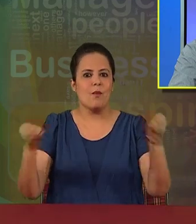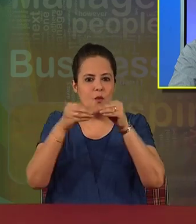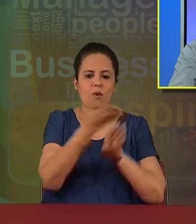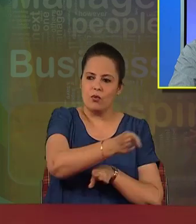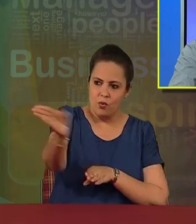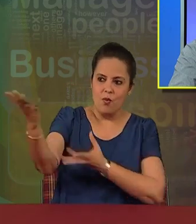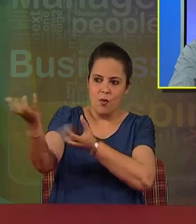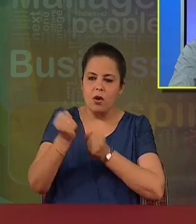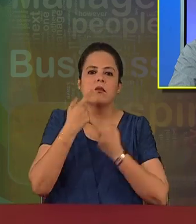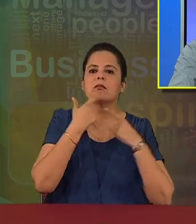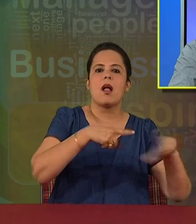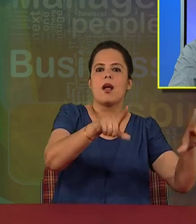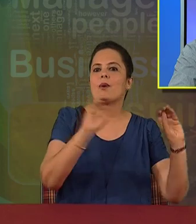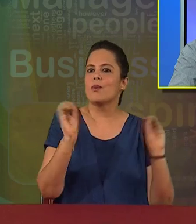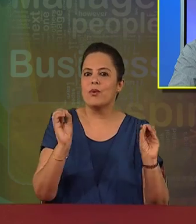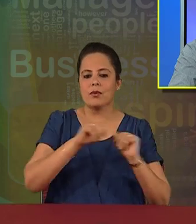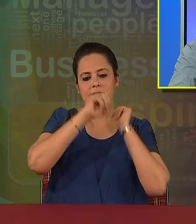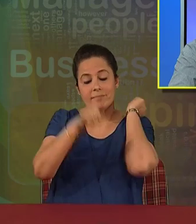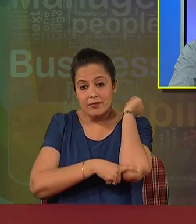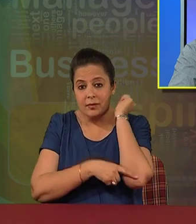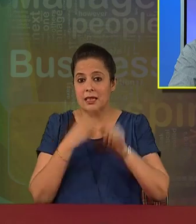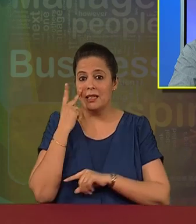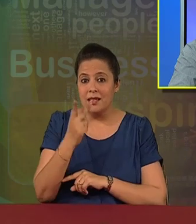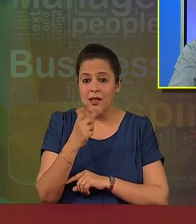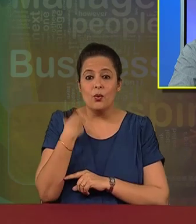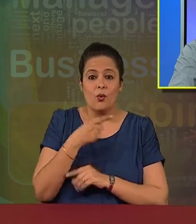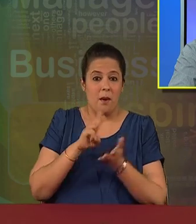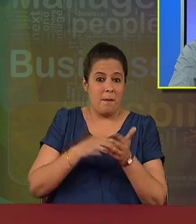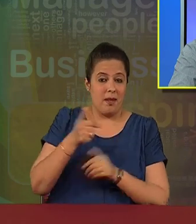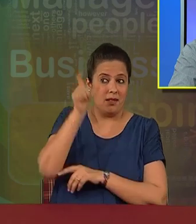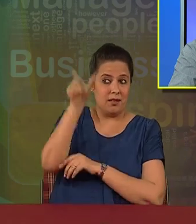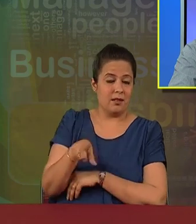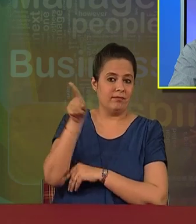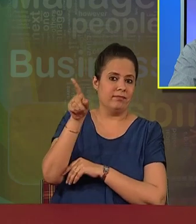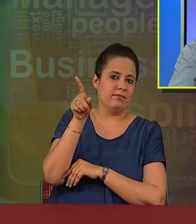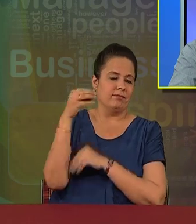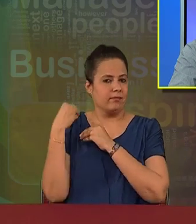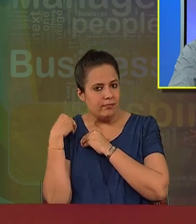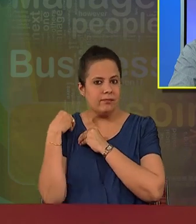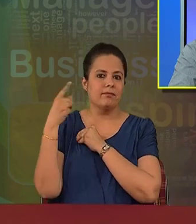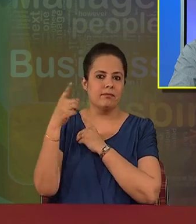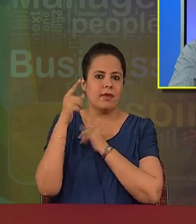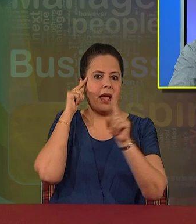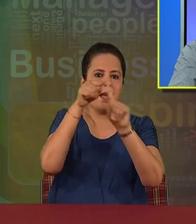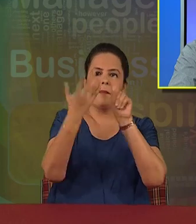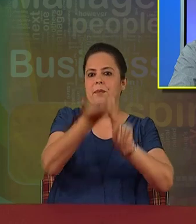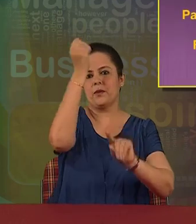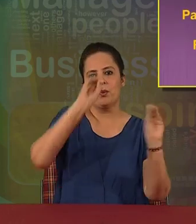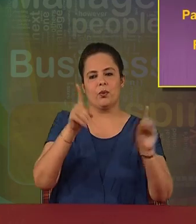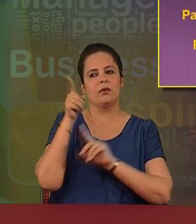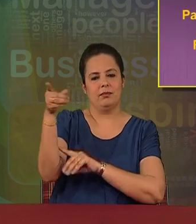the store. As a result, it is only the production manager who will be kept responsible for not achieving the target.